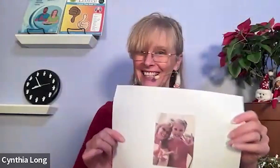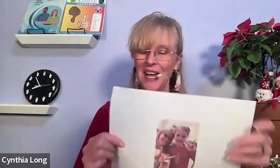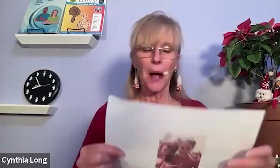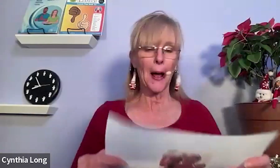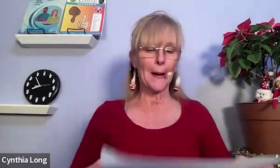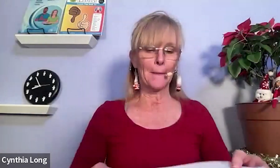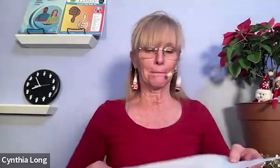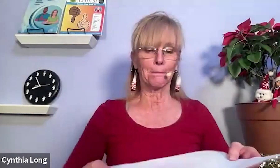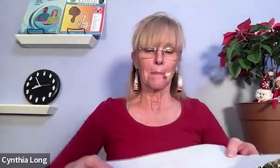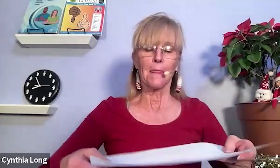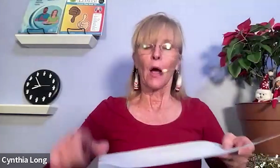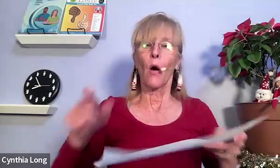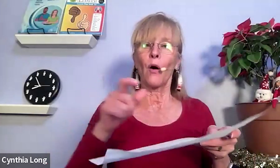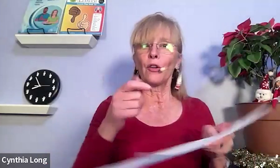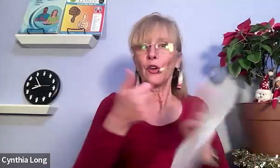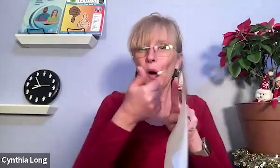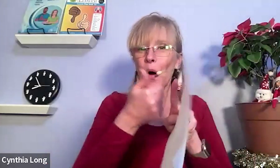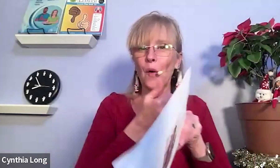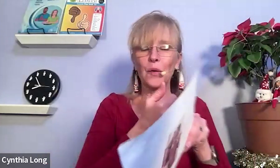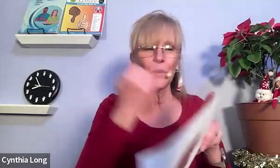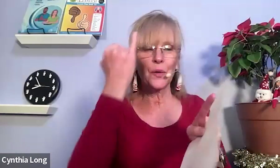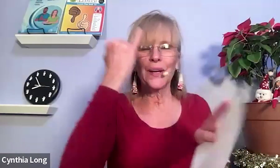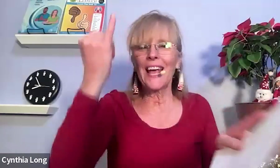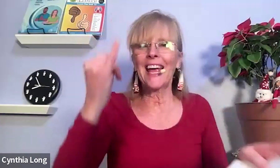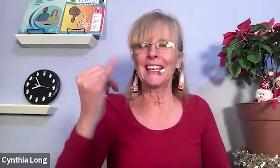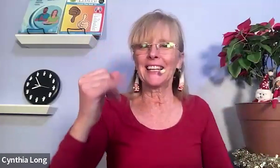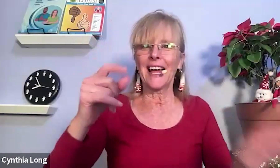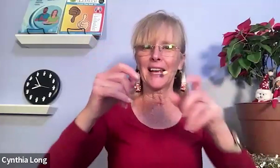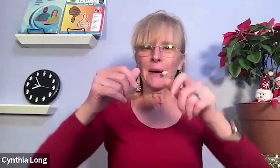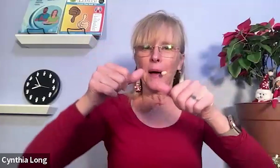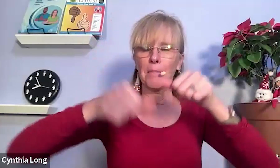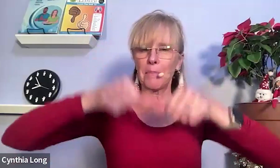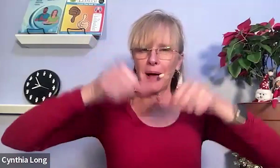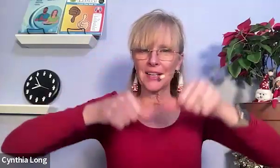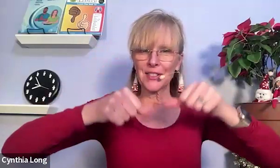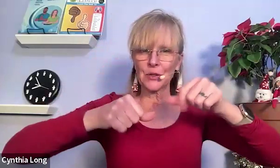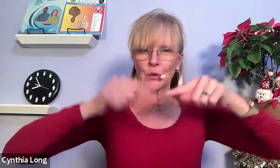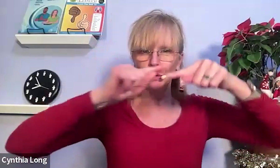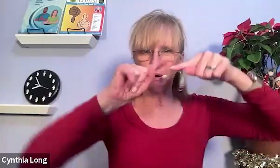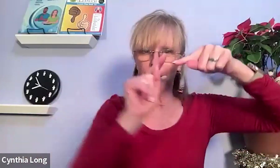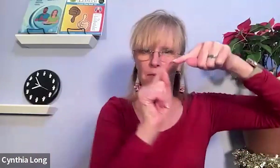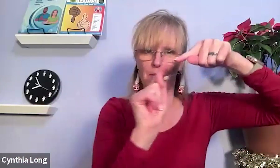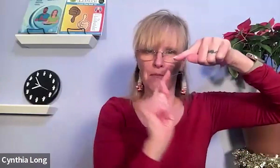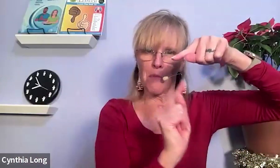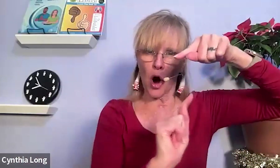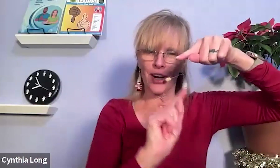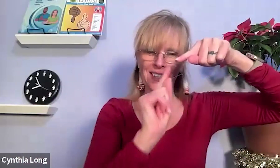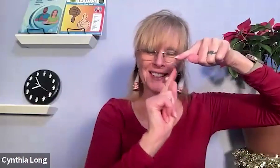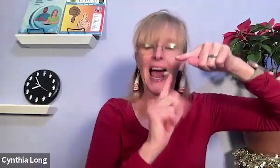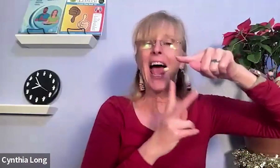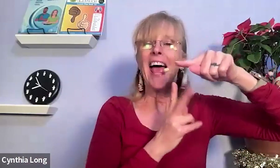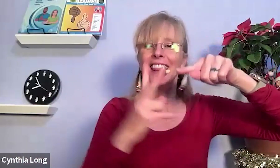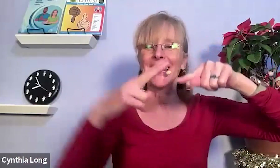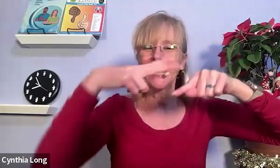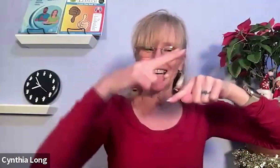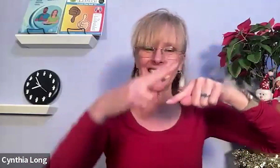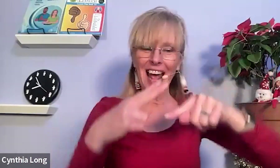can, on your own, create like a puzzle marks, and then cut it